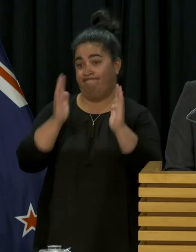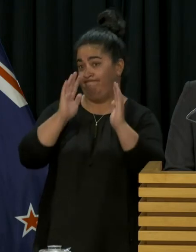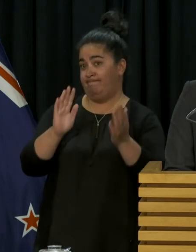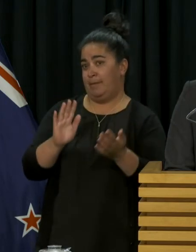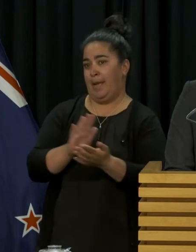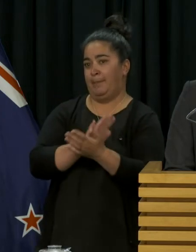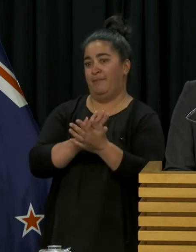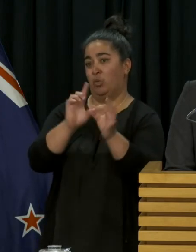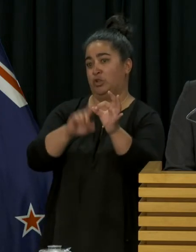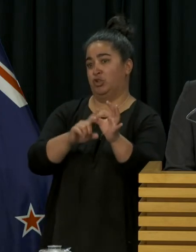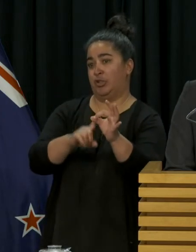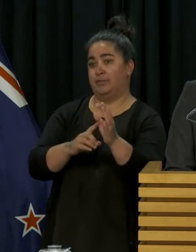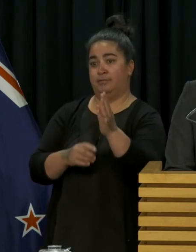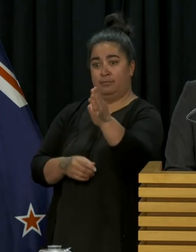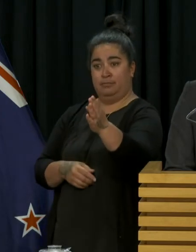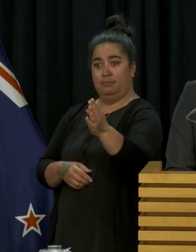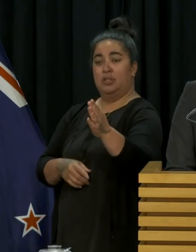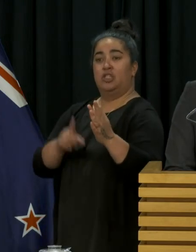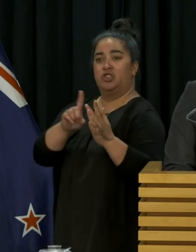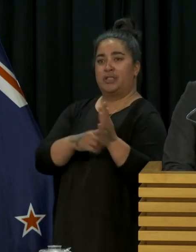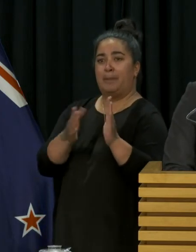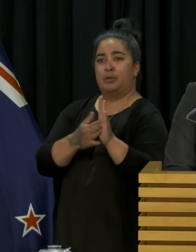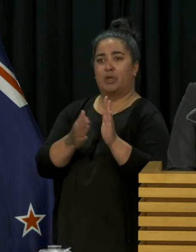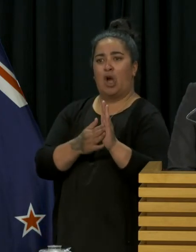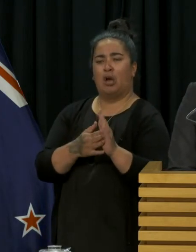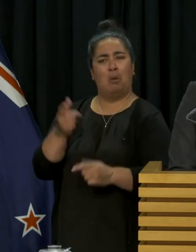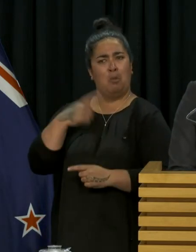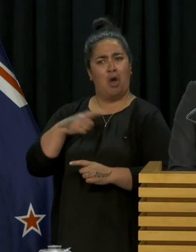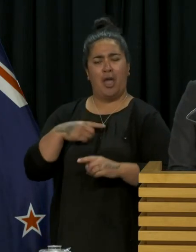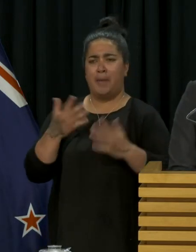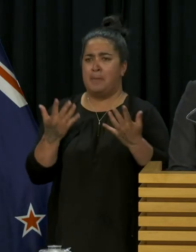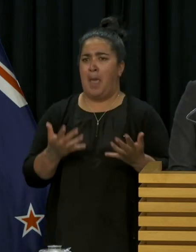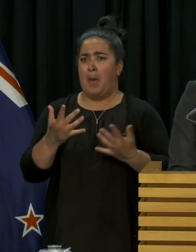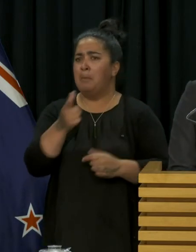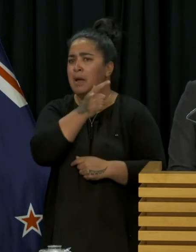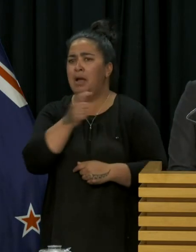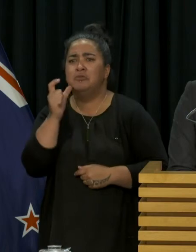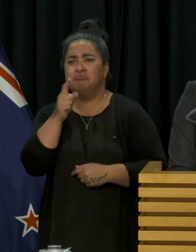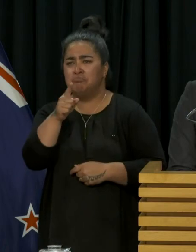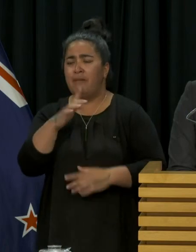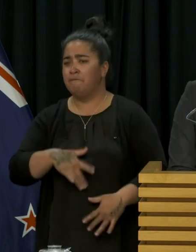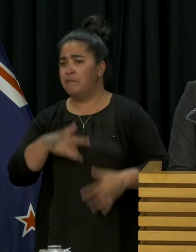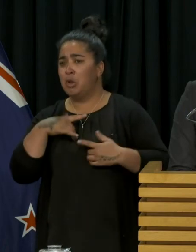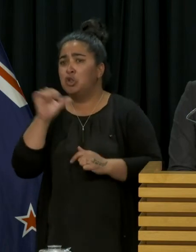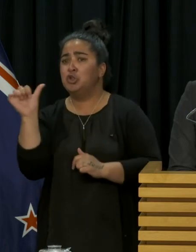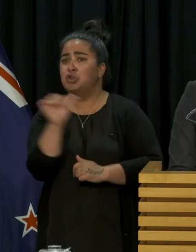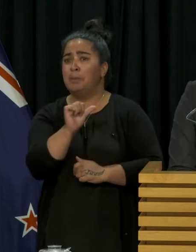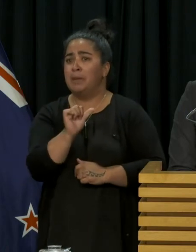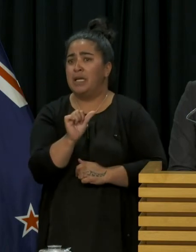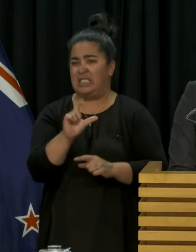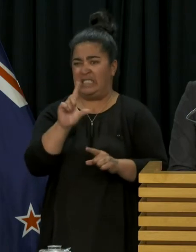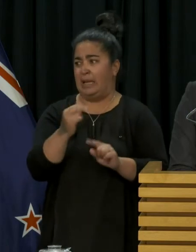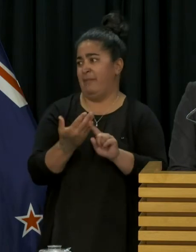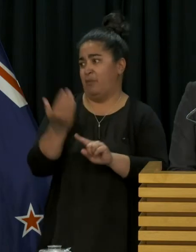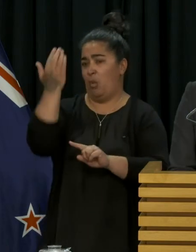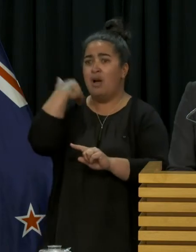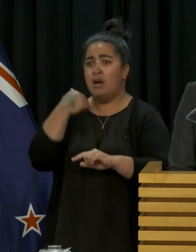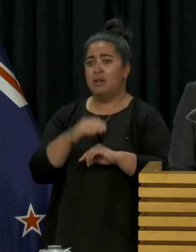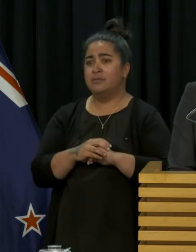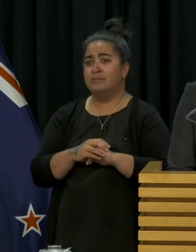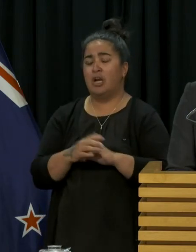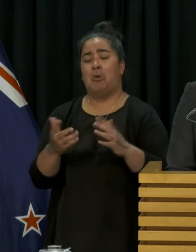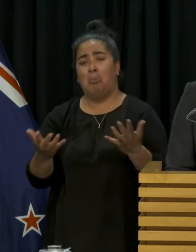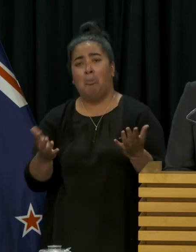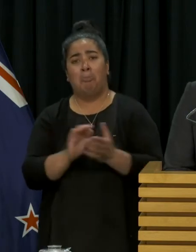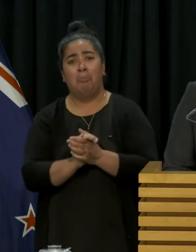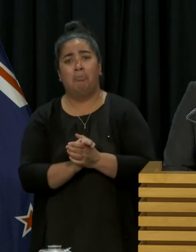Jessica. Why do you regret not doing this earlier with the mask use? Well, a couple of points